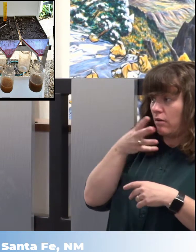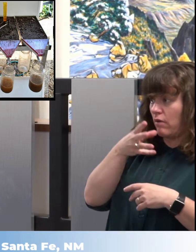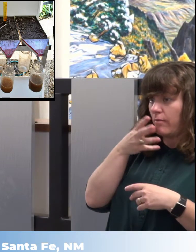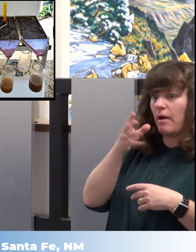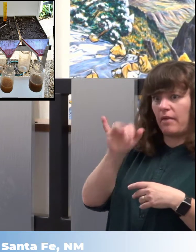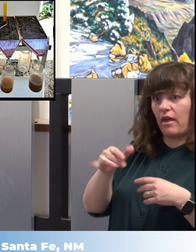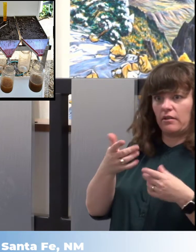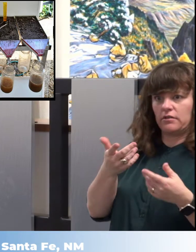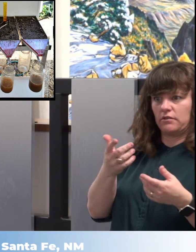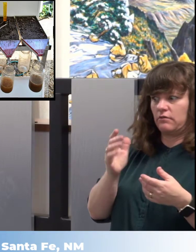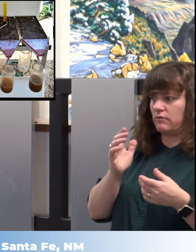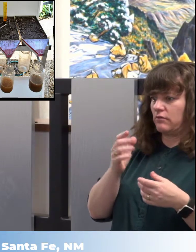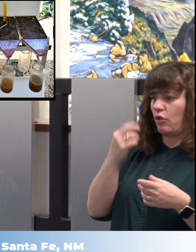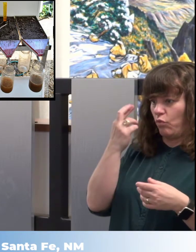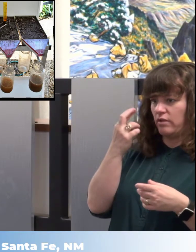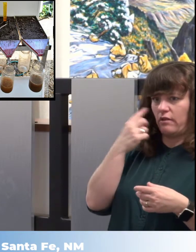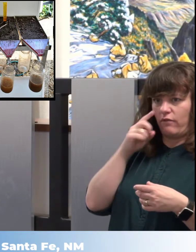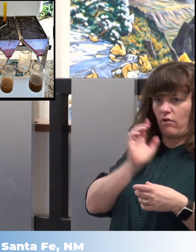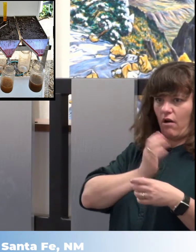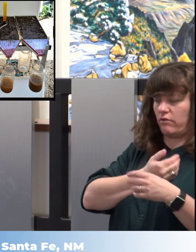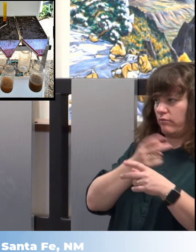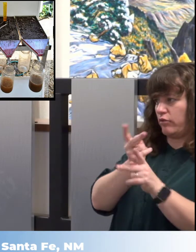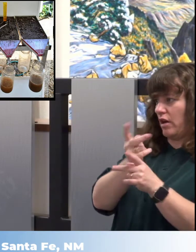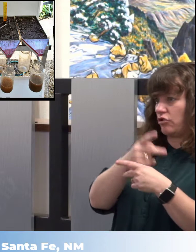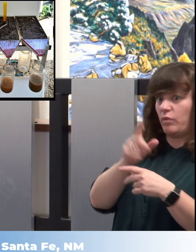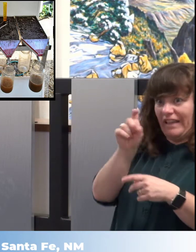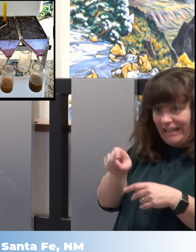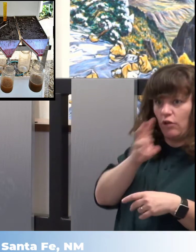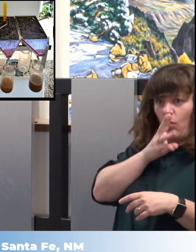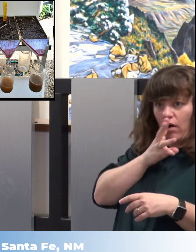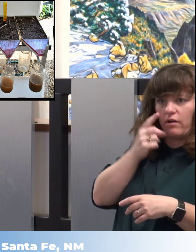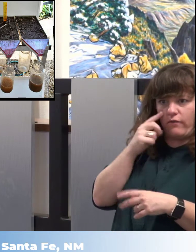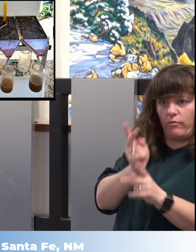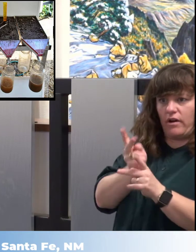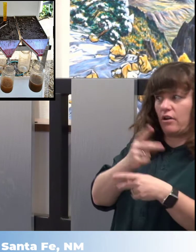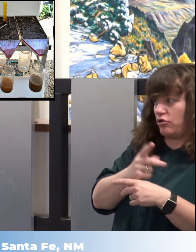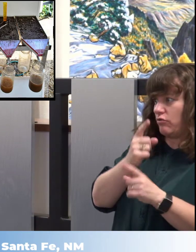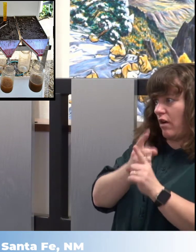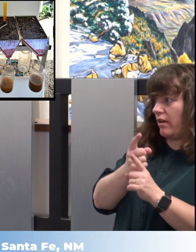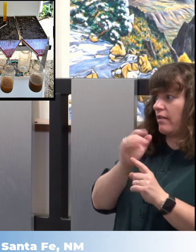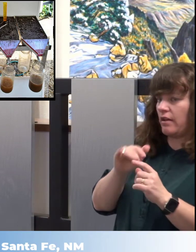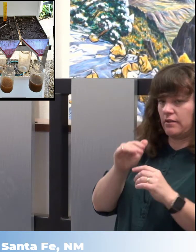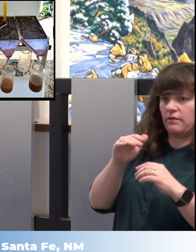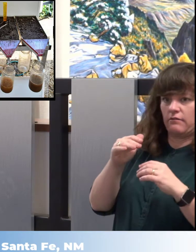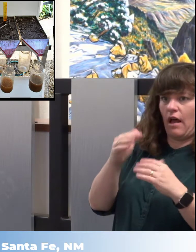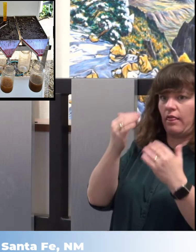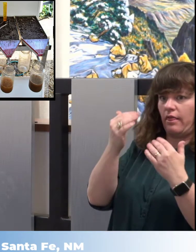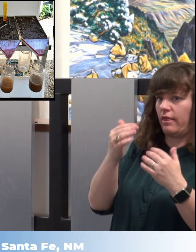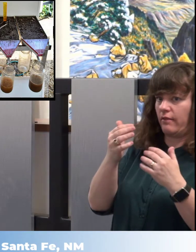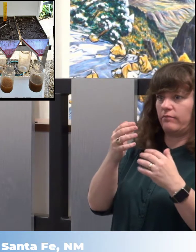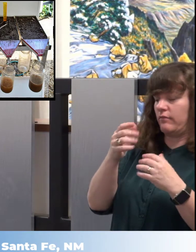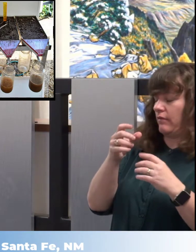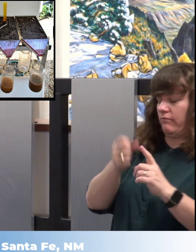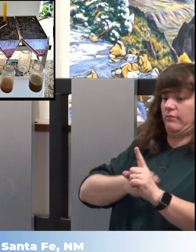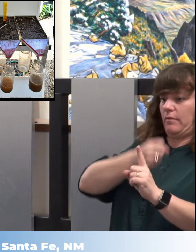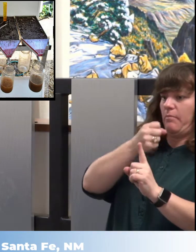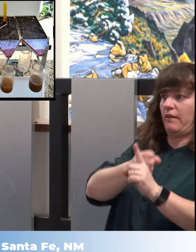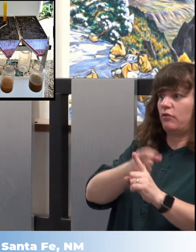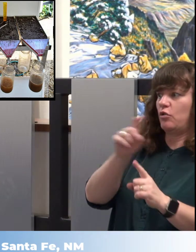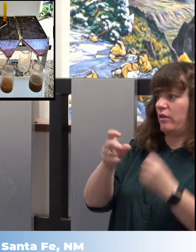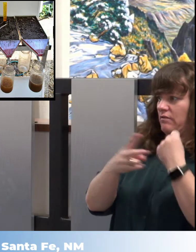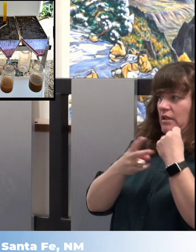production. Water is probably the most limiting factor for production in this environment, right? So you want to harvest every drop of rainfall that you possibly can.